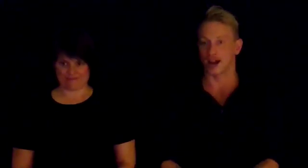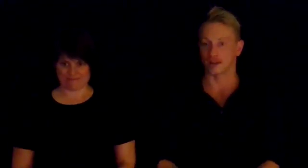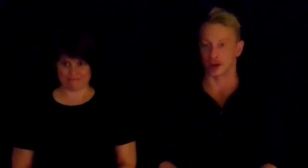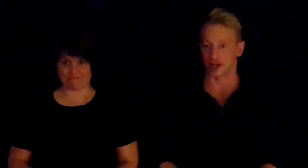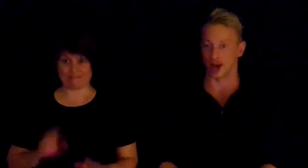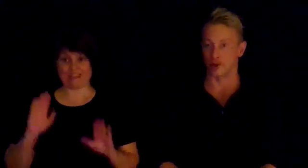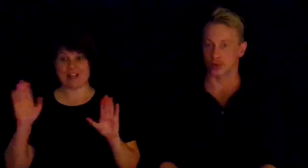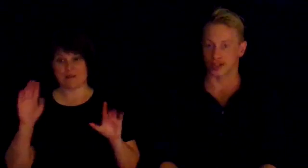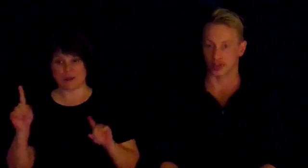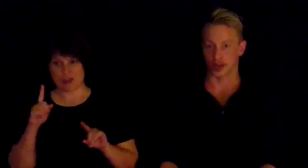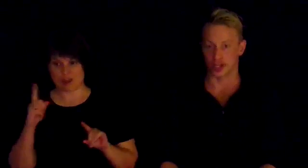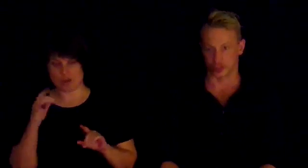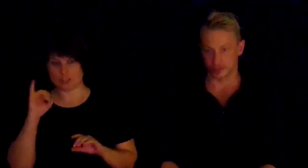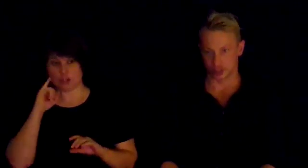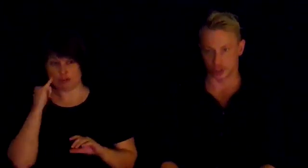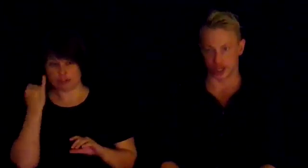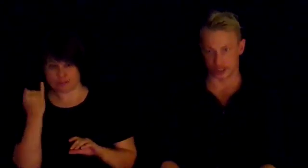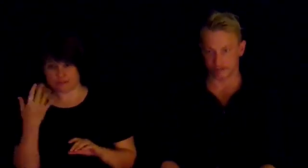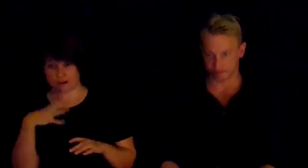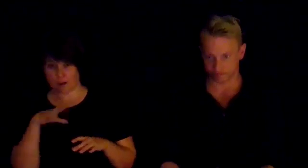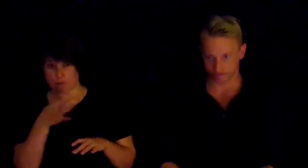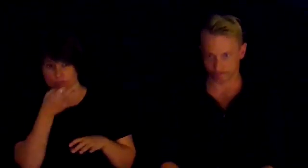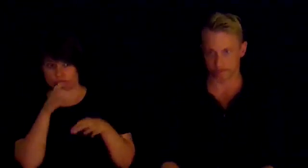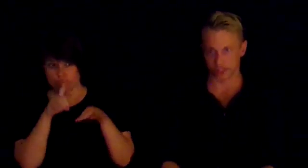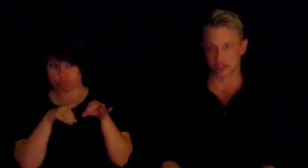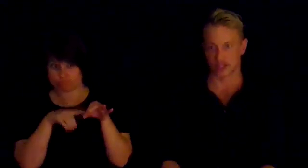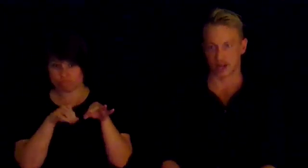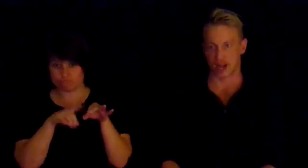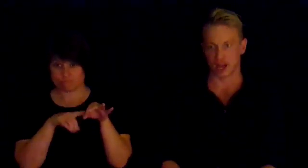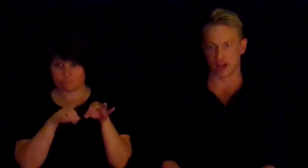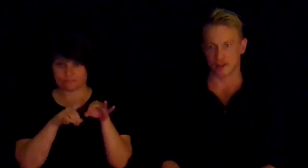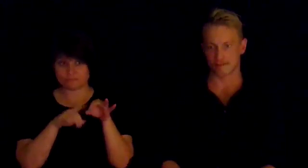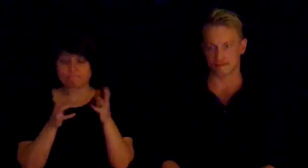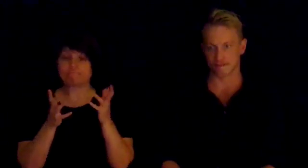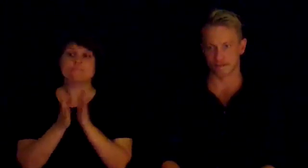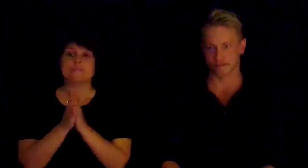All right, hi everyone. I want to ask a question to Justin.